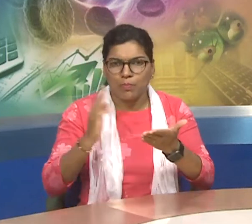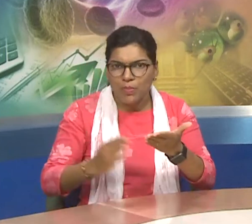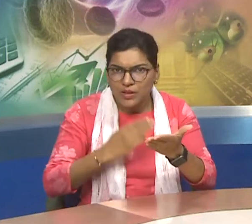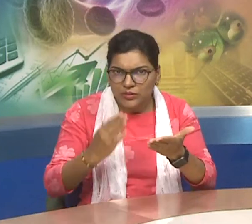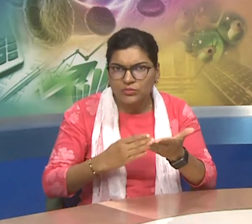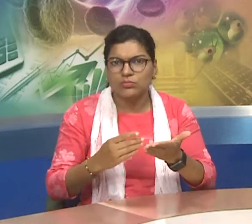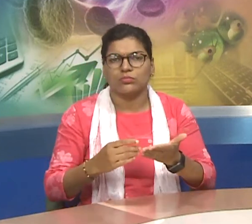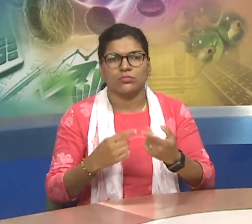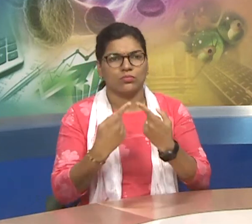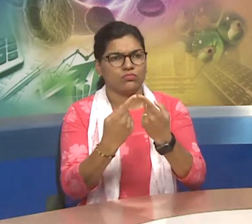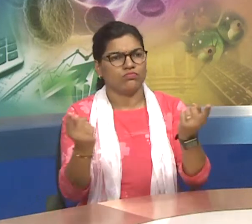gained popularity.